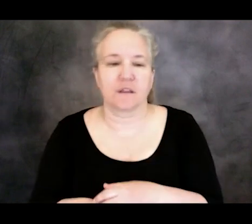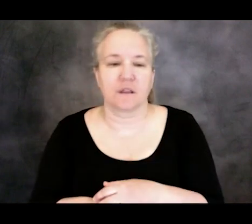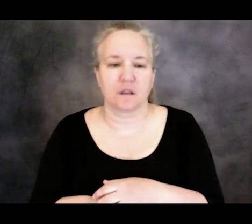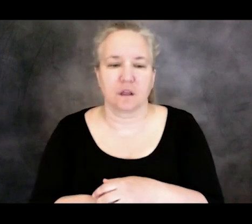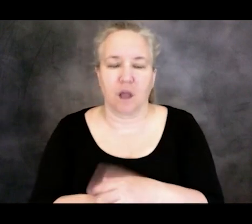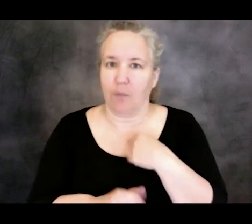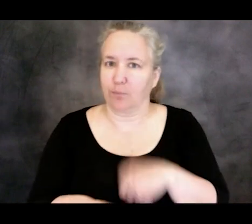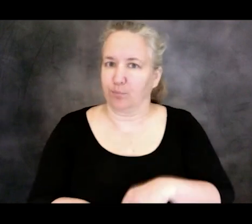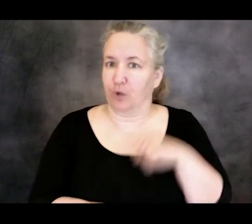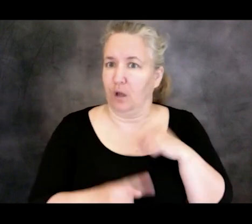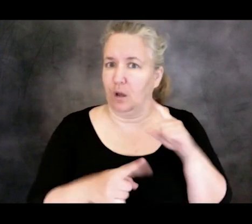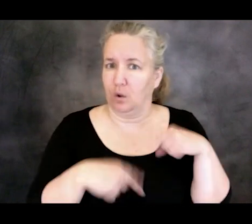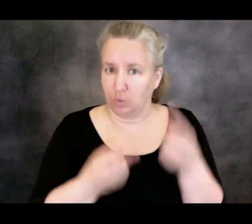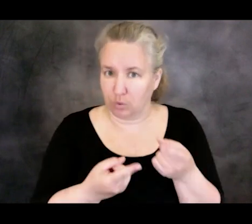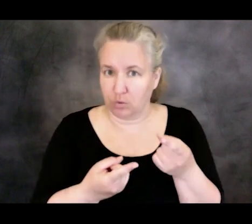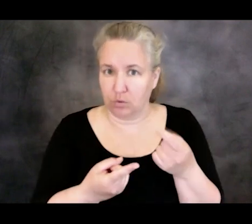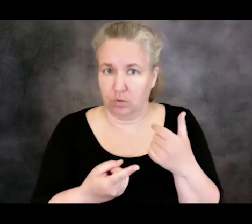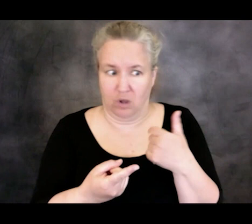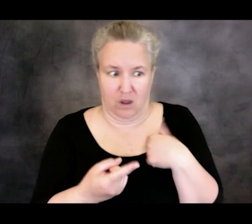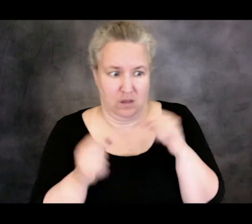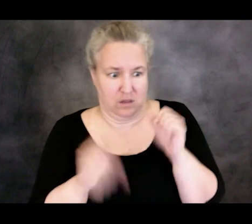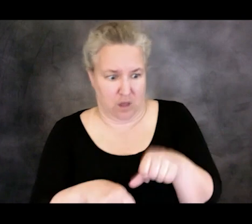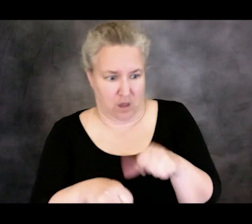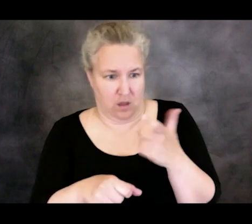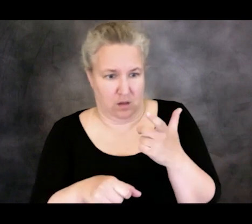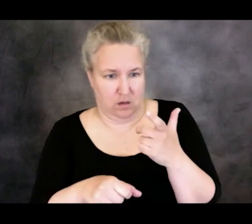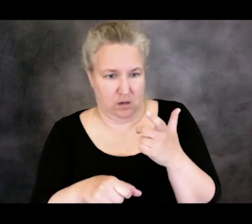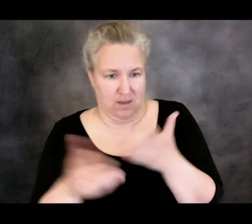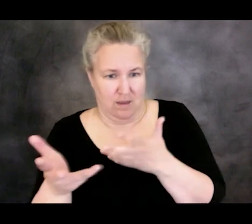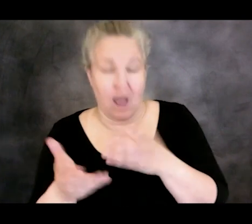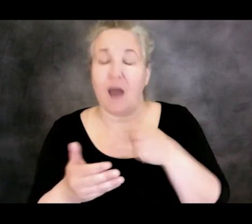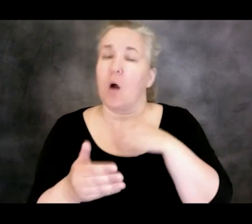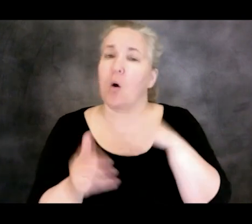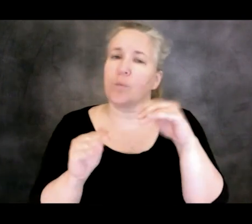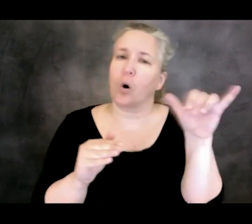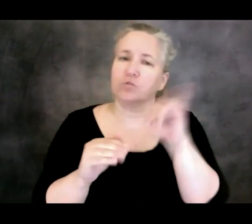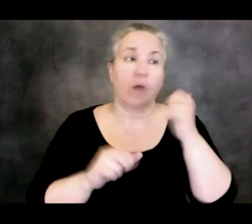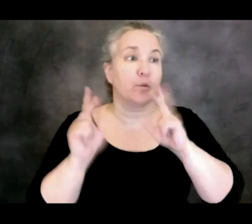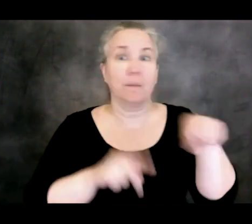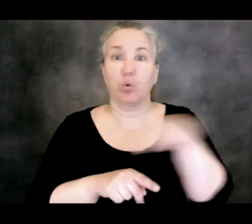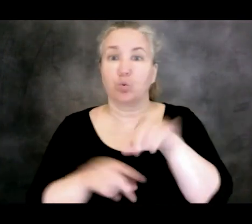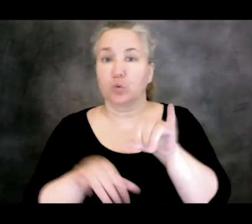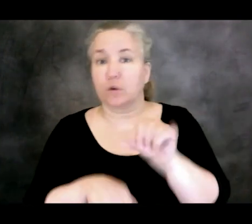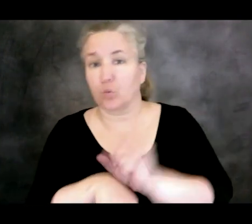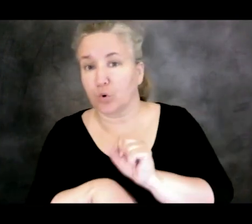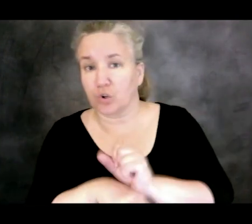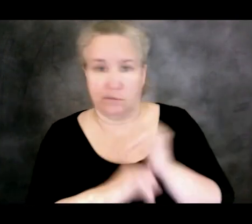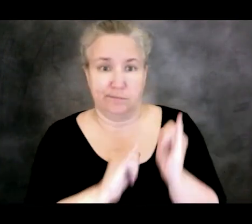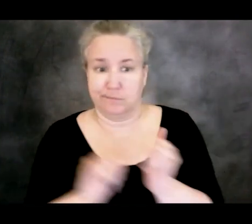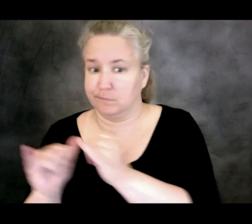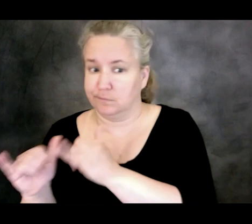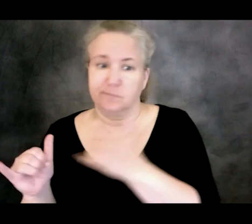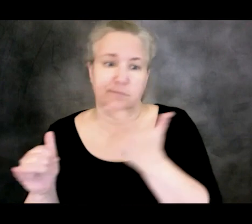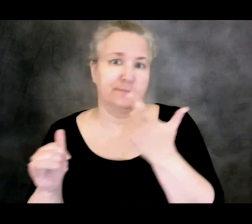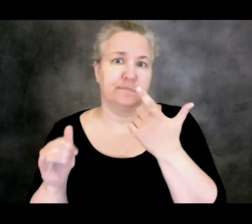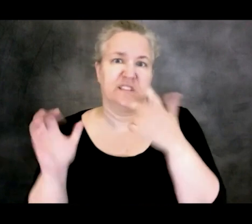position myself, and I hope also others too who are doing this work, in